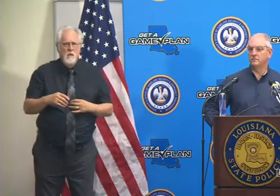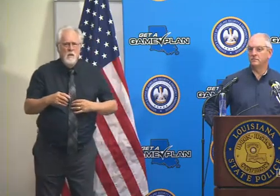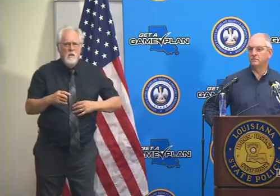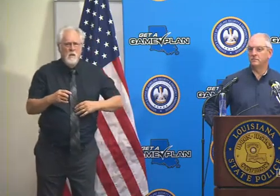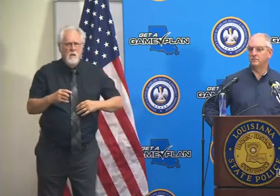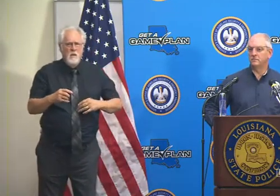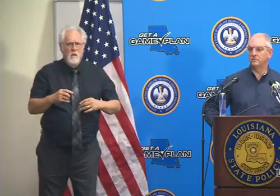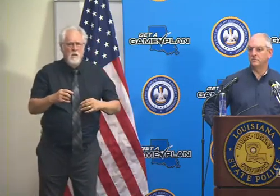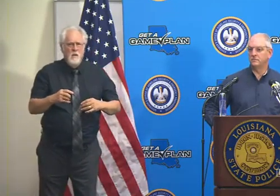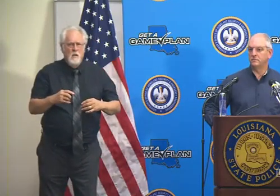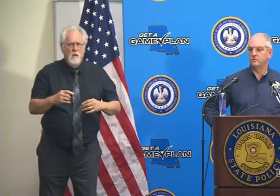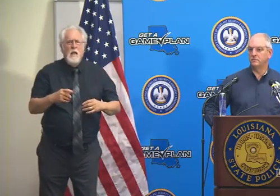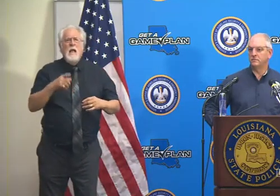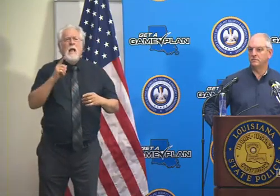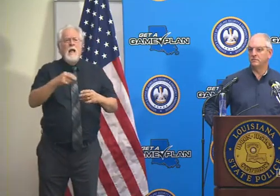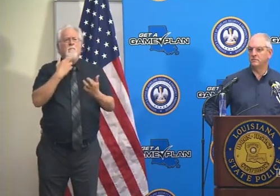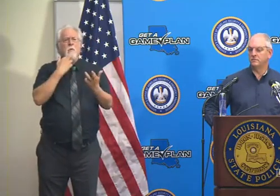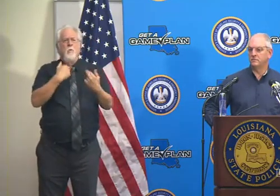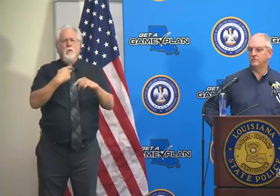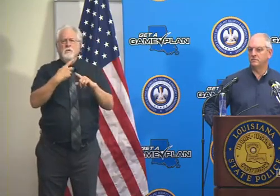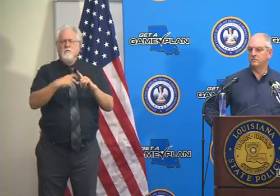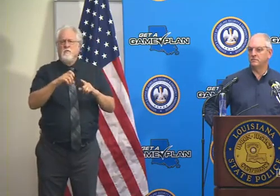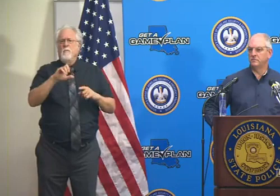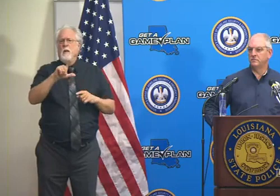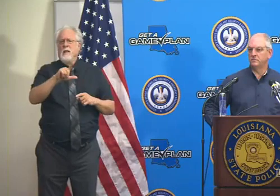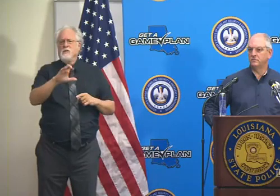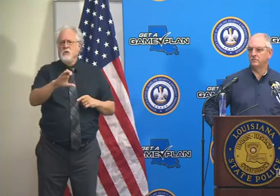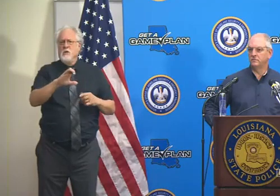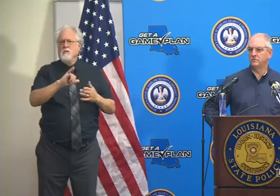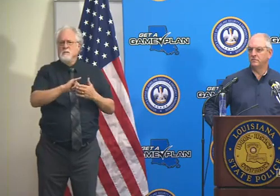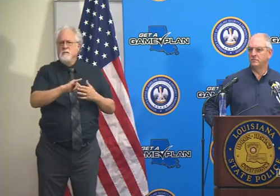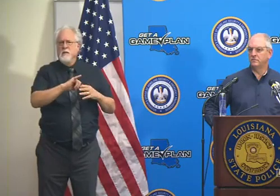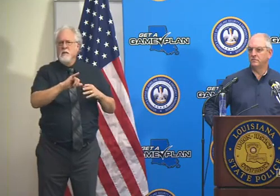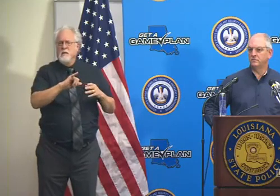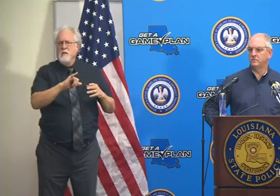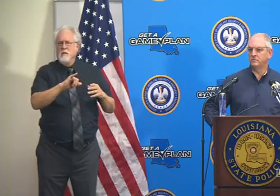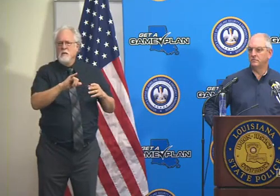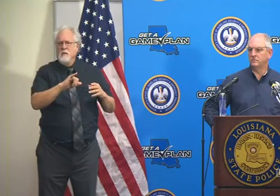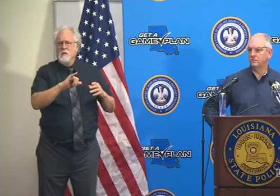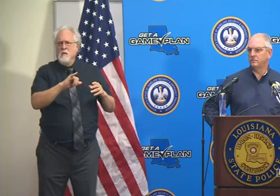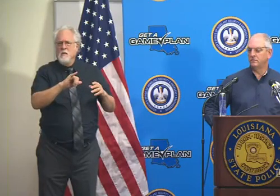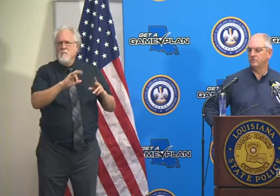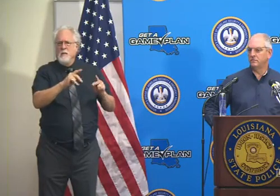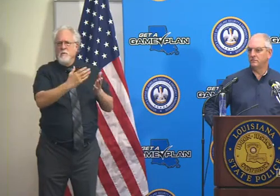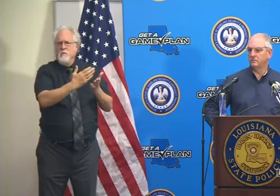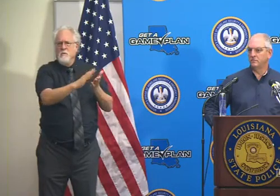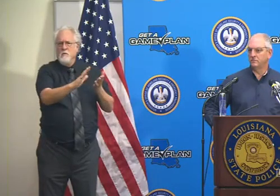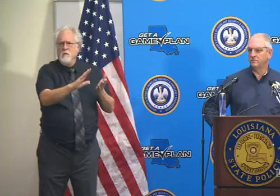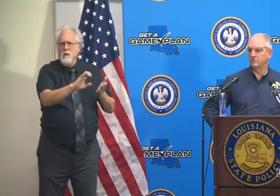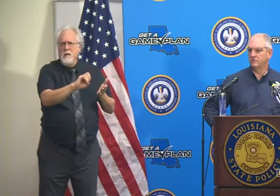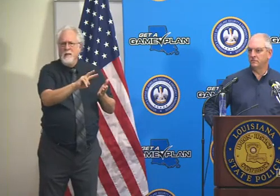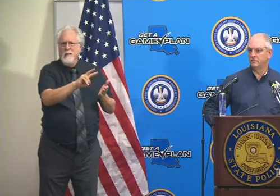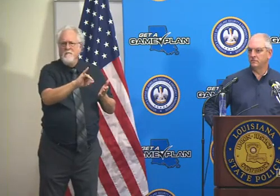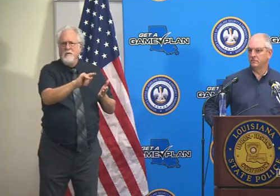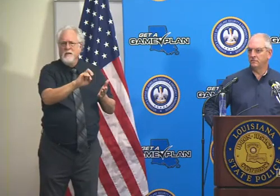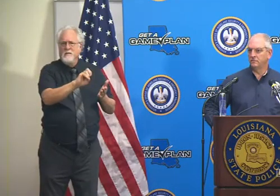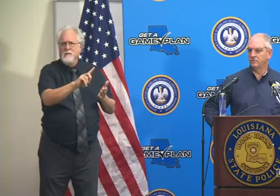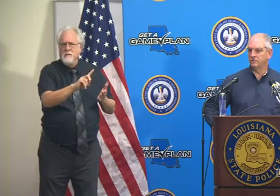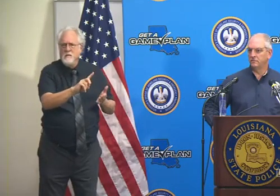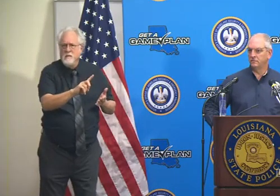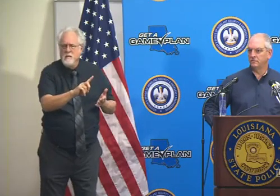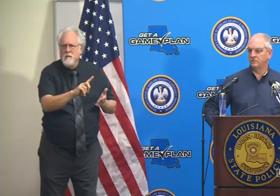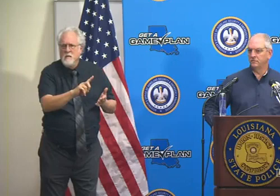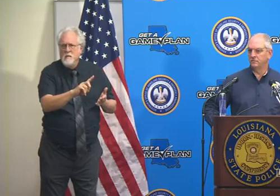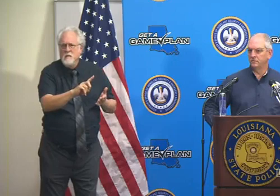because of Hurricane Laura. In a similar way to Hurricane Laura back in Katrina, where because of the hurricane, residents be